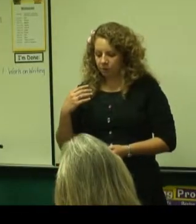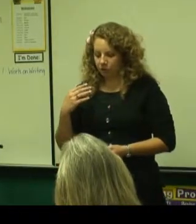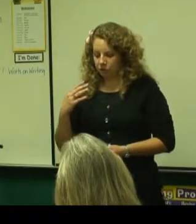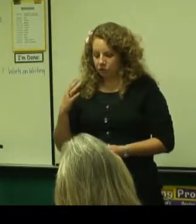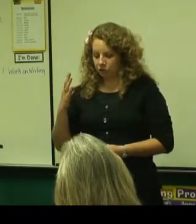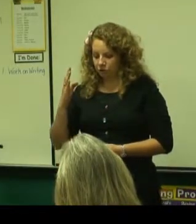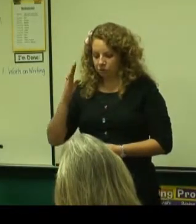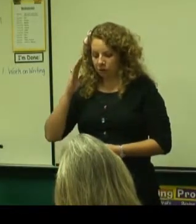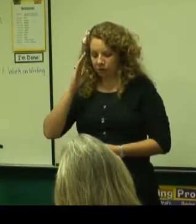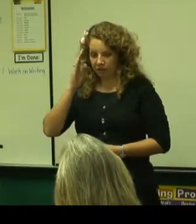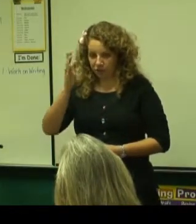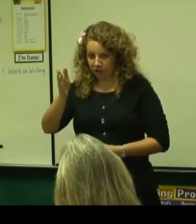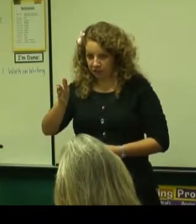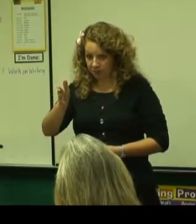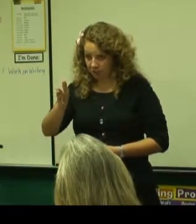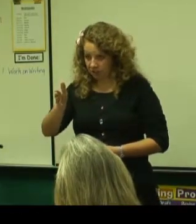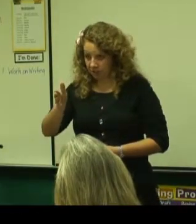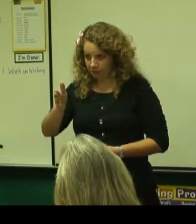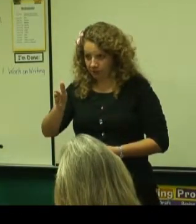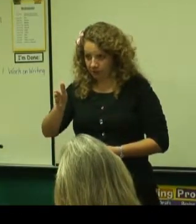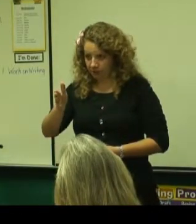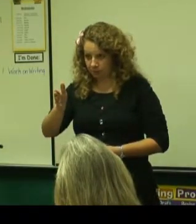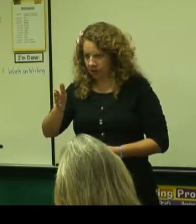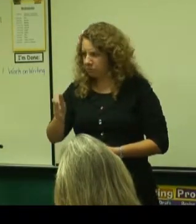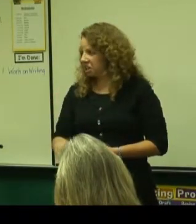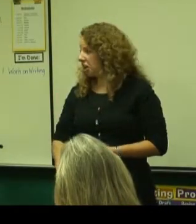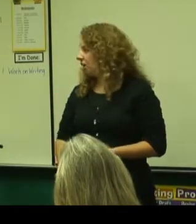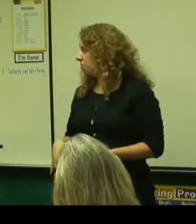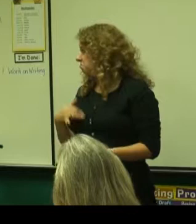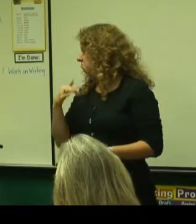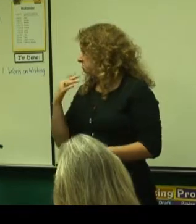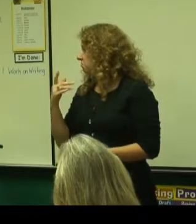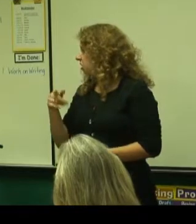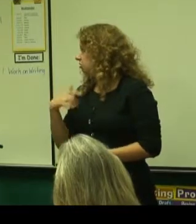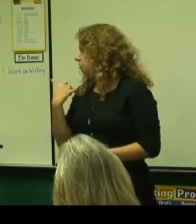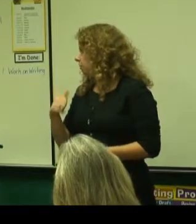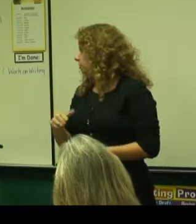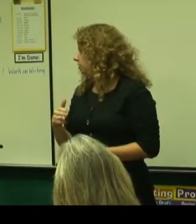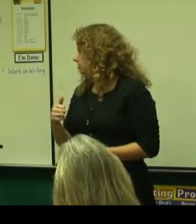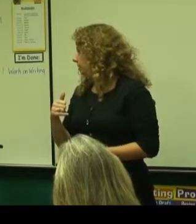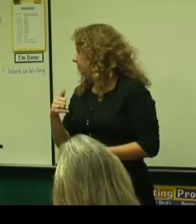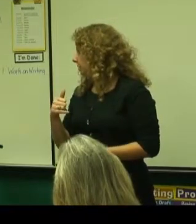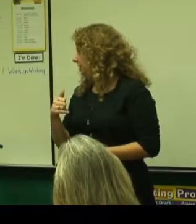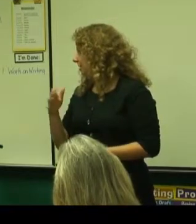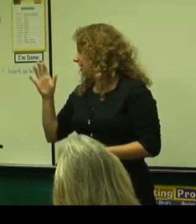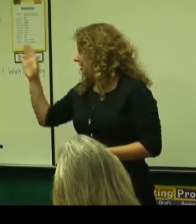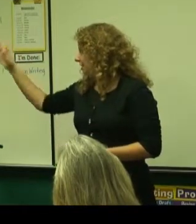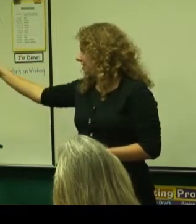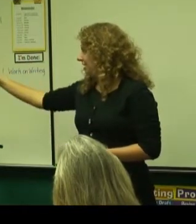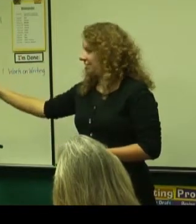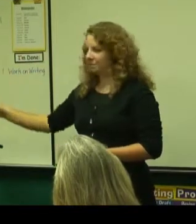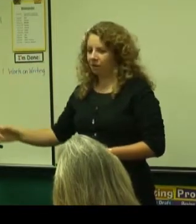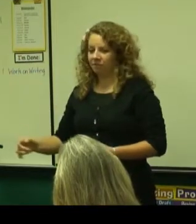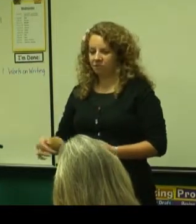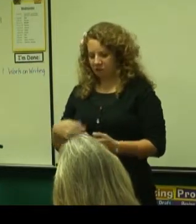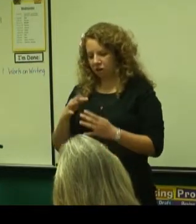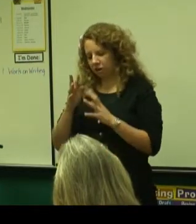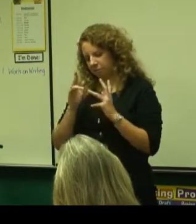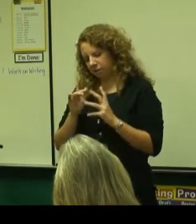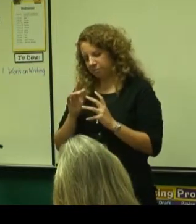going to be looking straight at the person that we're asking. We're not going to be like, oh, do you remember? Blah, blah, like, as I'm off over here, I'm looking at my